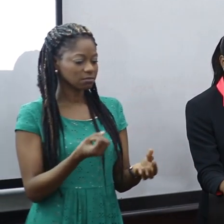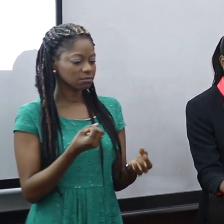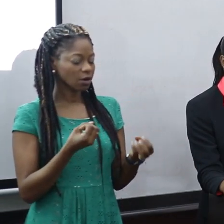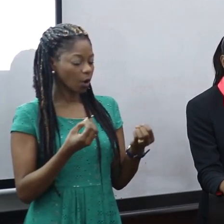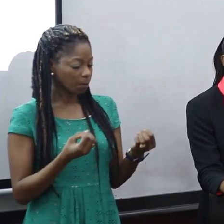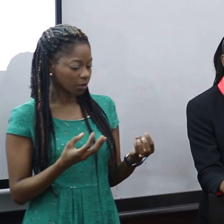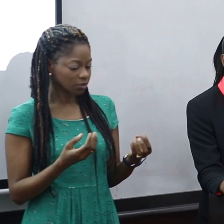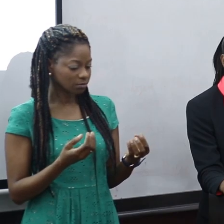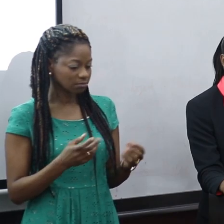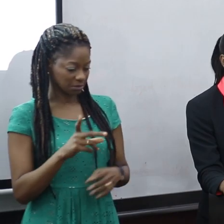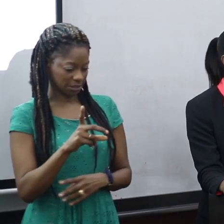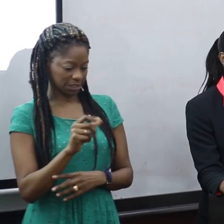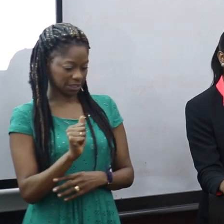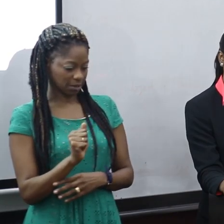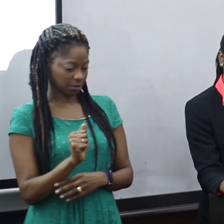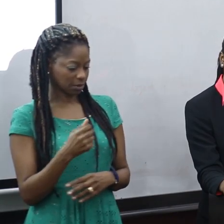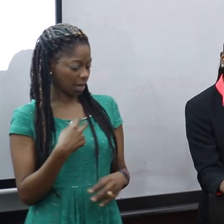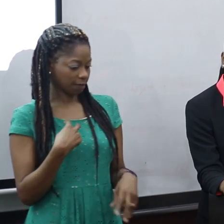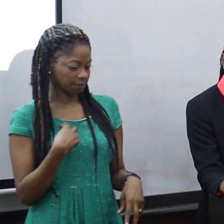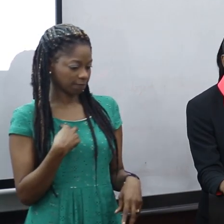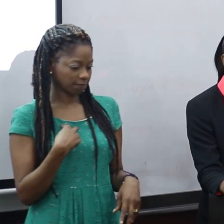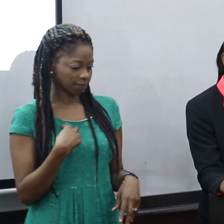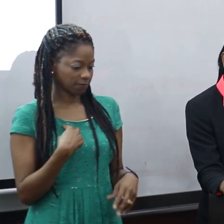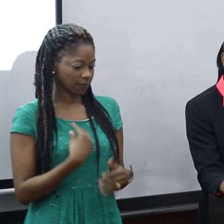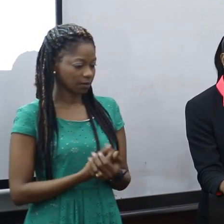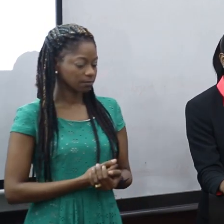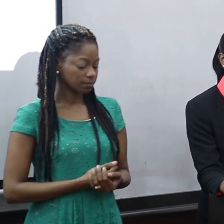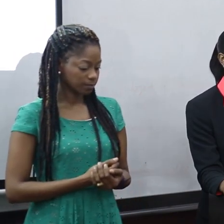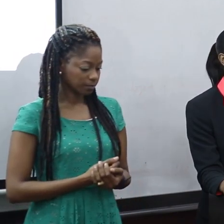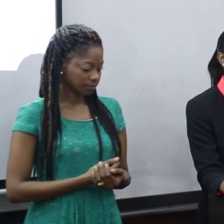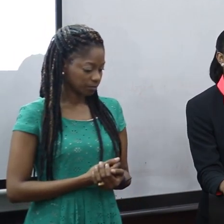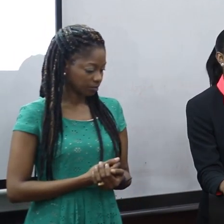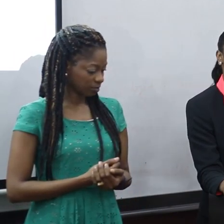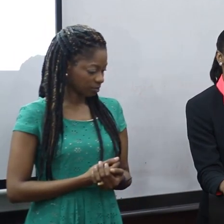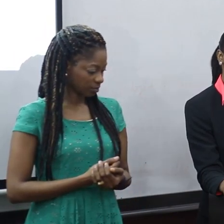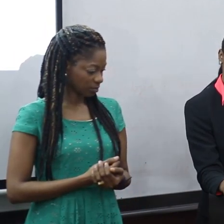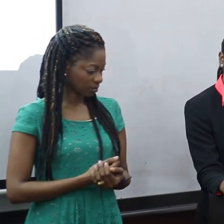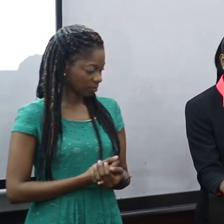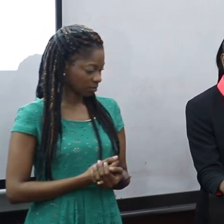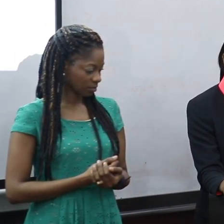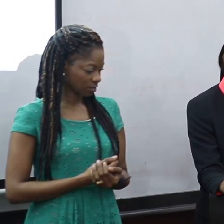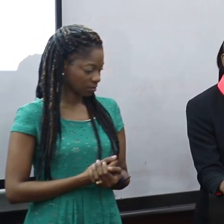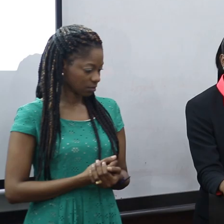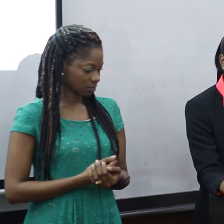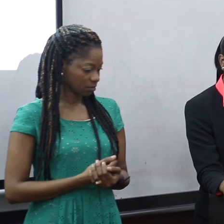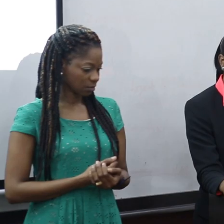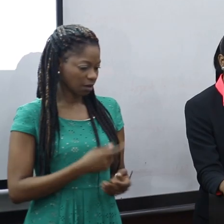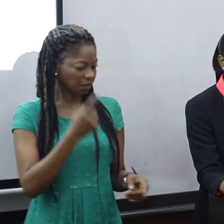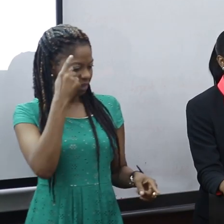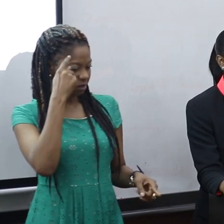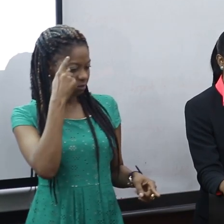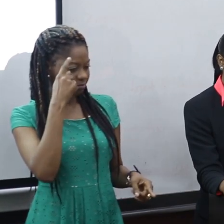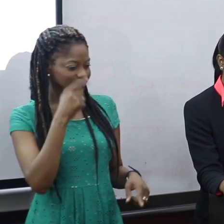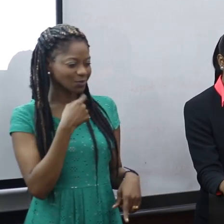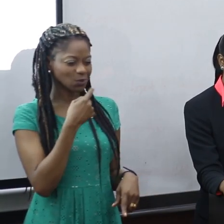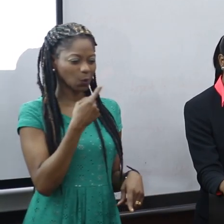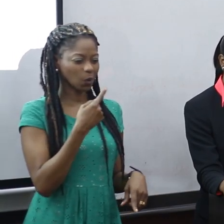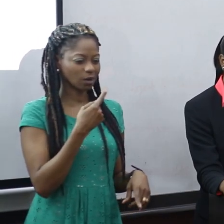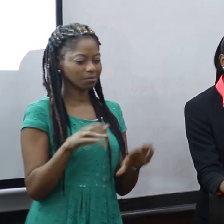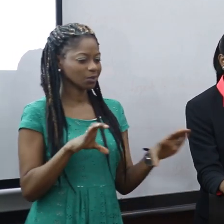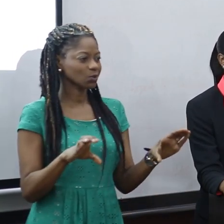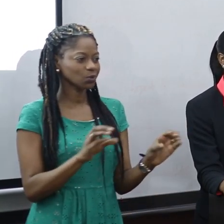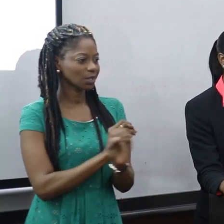as a point after which the employer is no longer obligated to accommodate the worker, is a bare statement which has weak